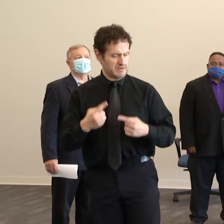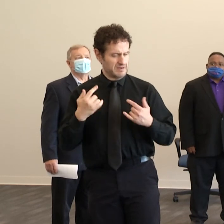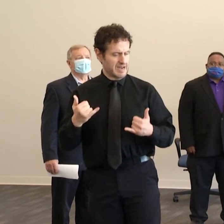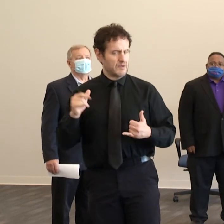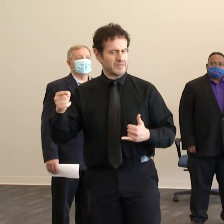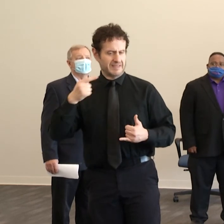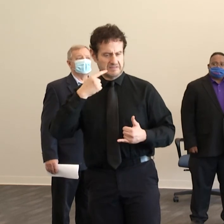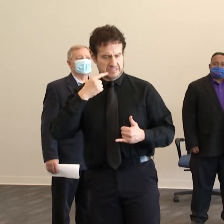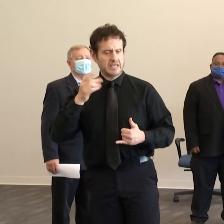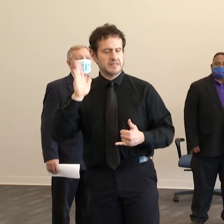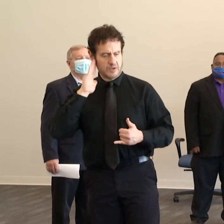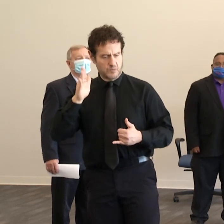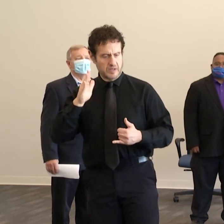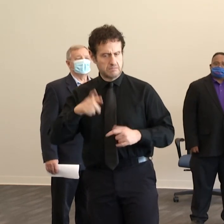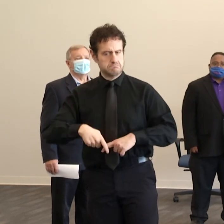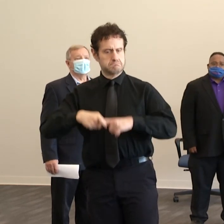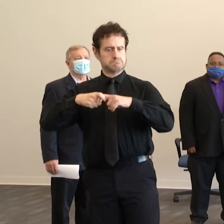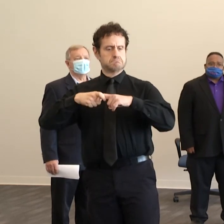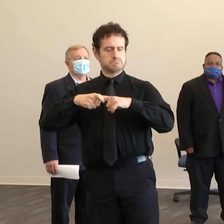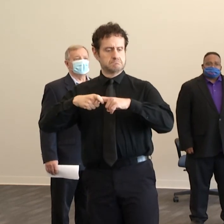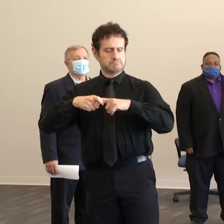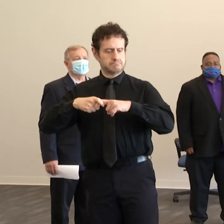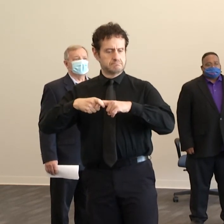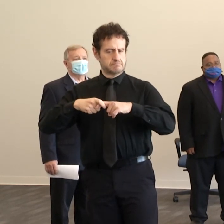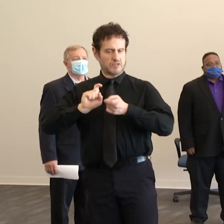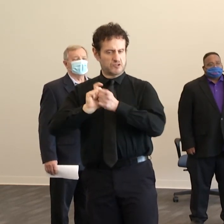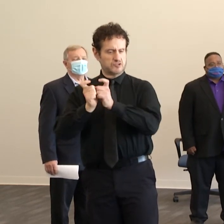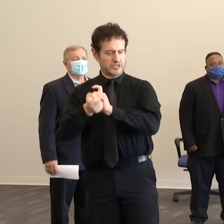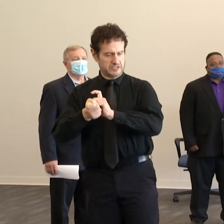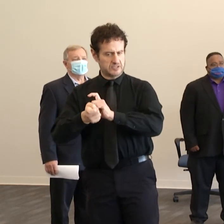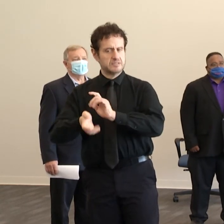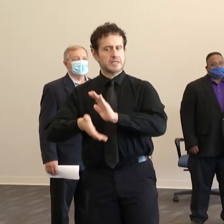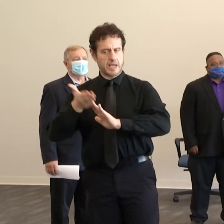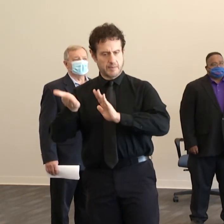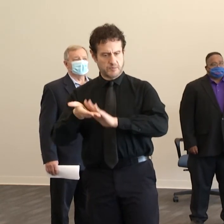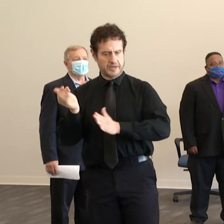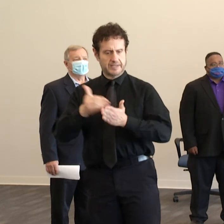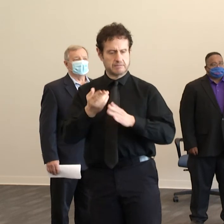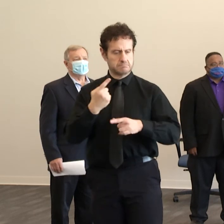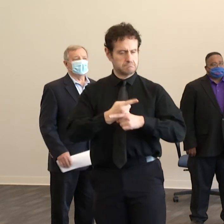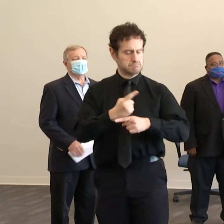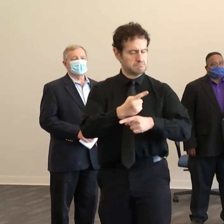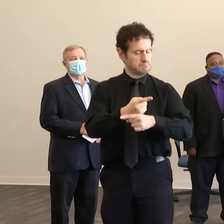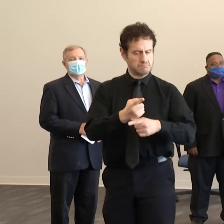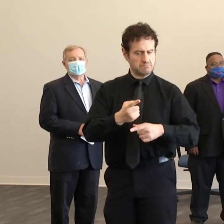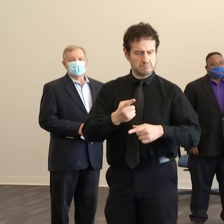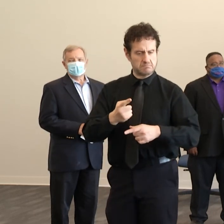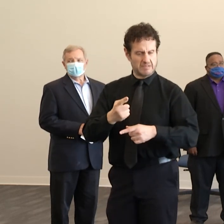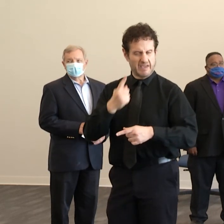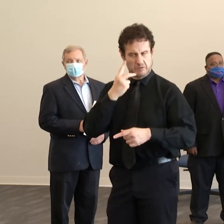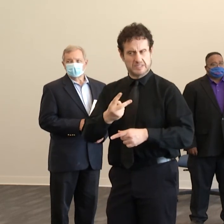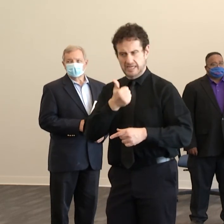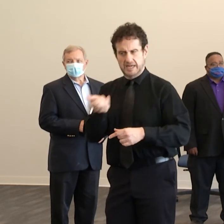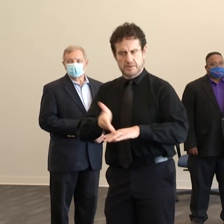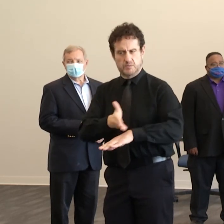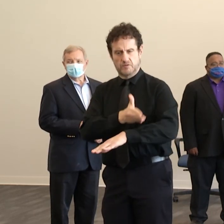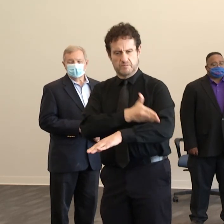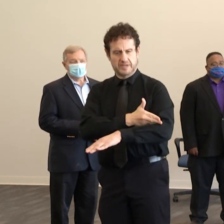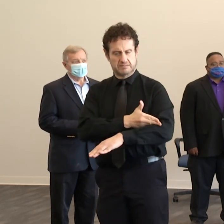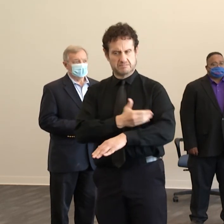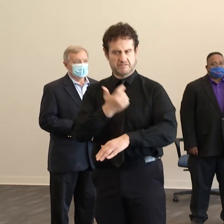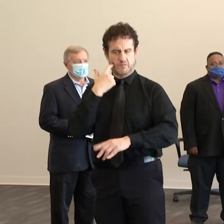said they're going to hold off on implementing, the post office said it's going to hold off on some implementing more of these changes? Have you seen any improvement in